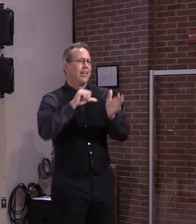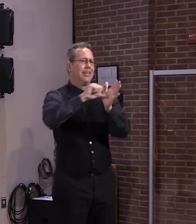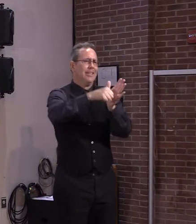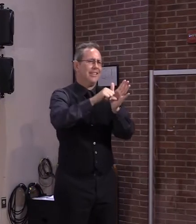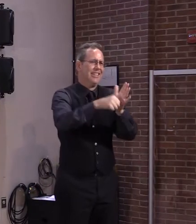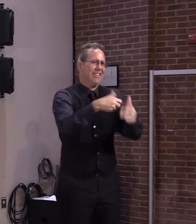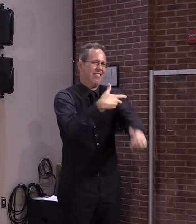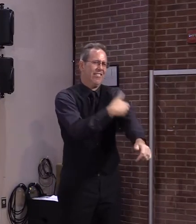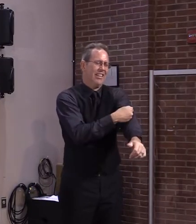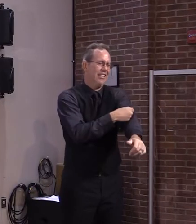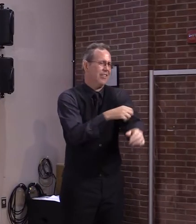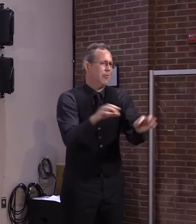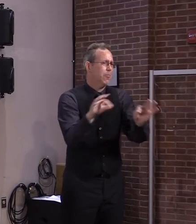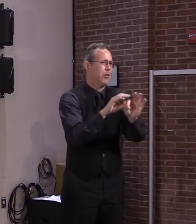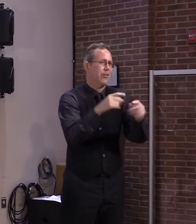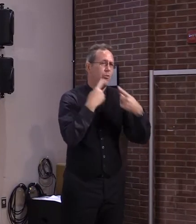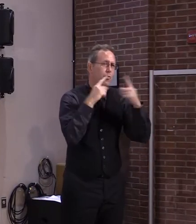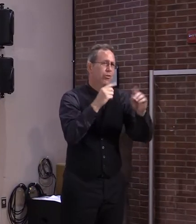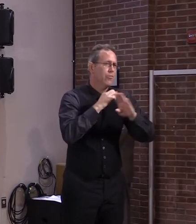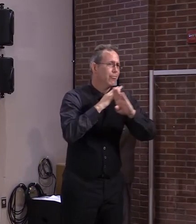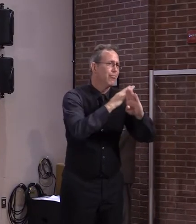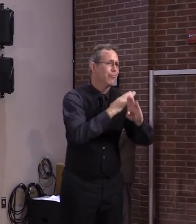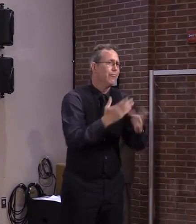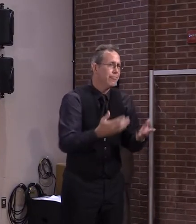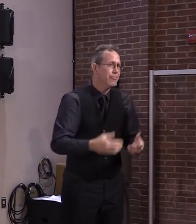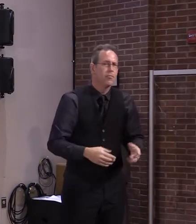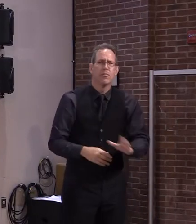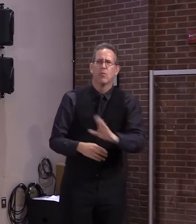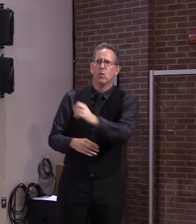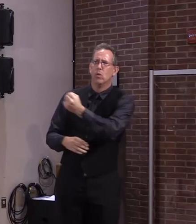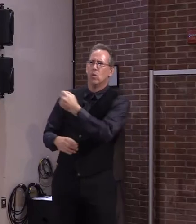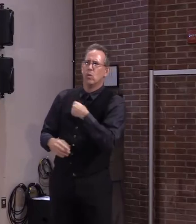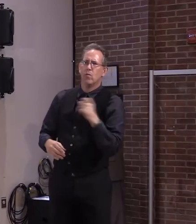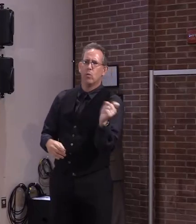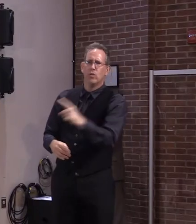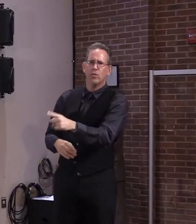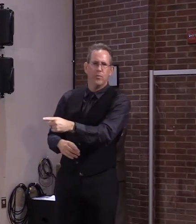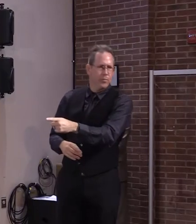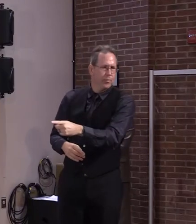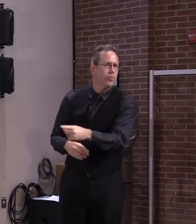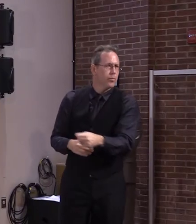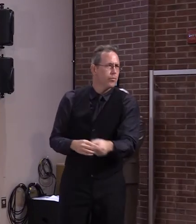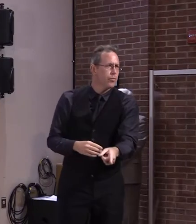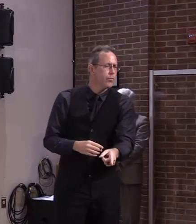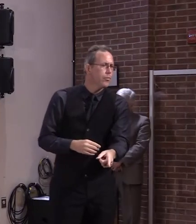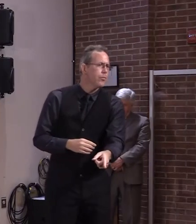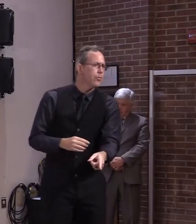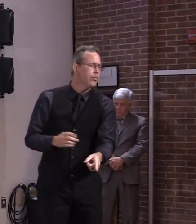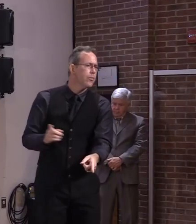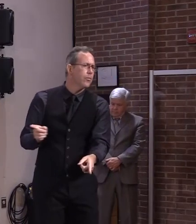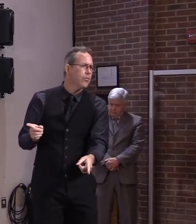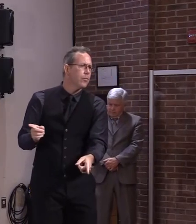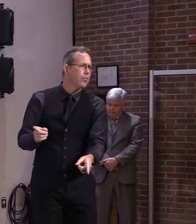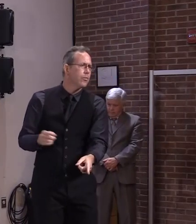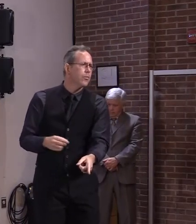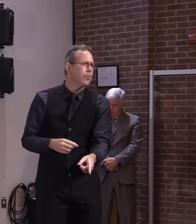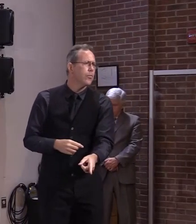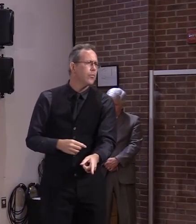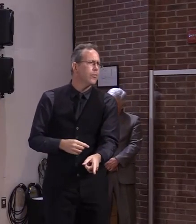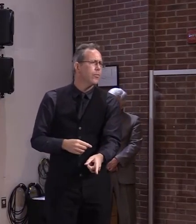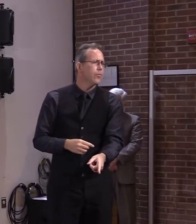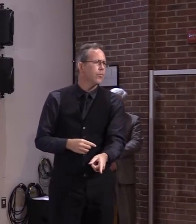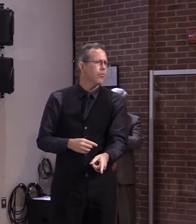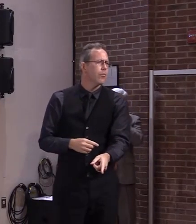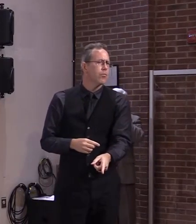Perhaps for you, Dr. Levine, or Secretary French, curious about how Derby Elementary School